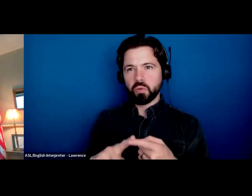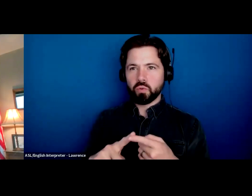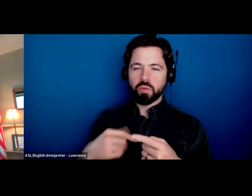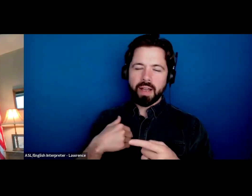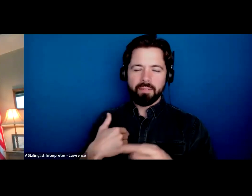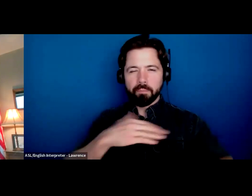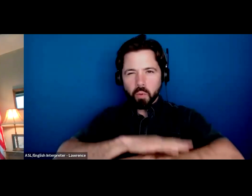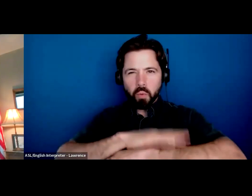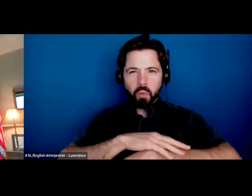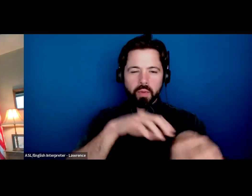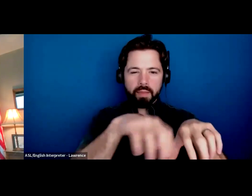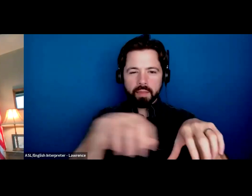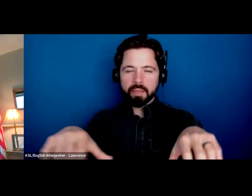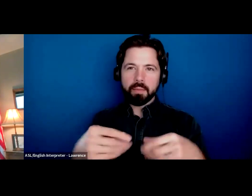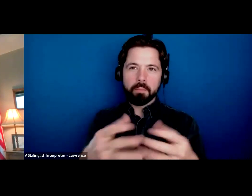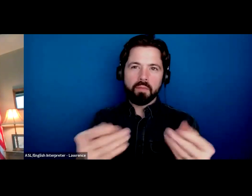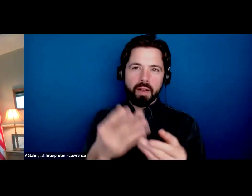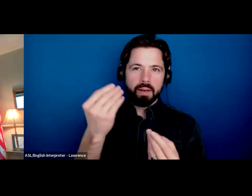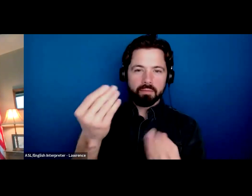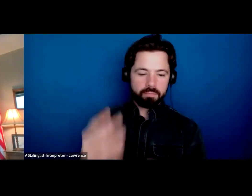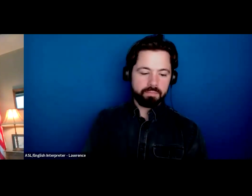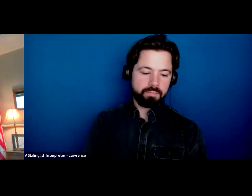and informational handouts.